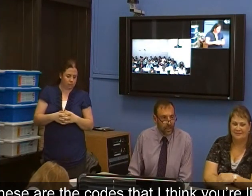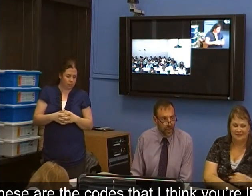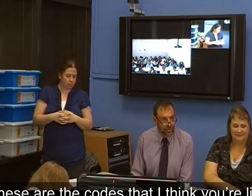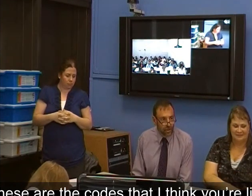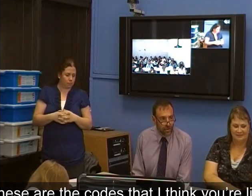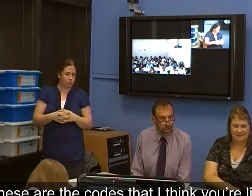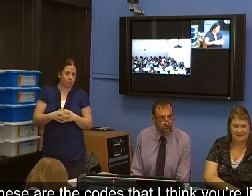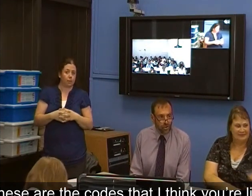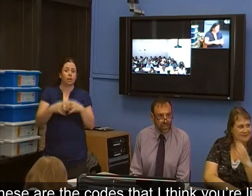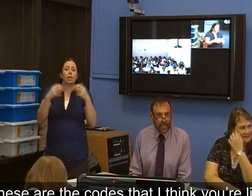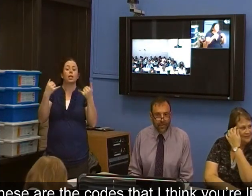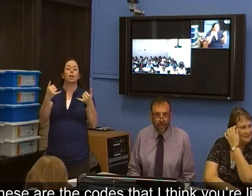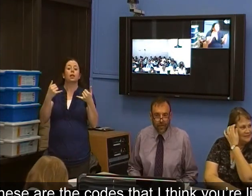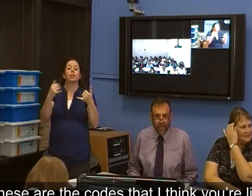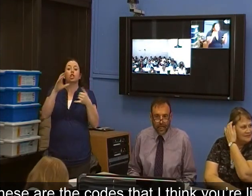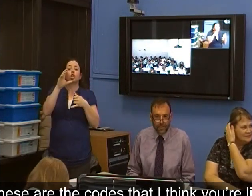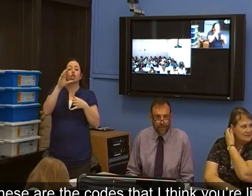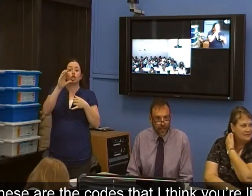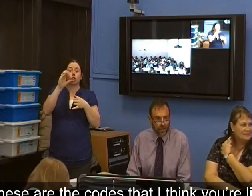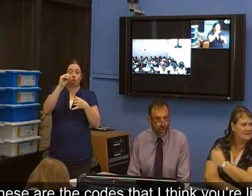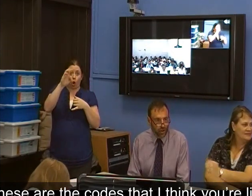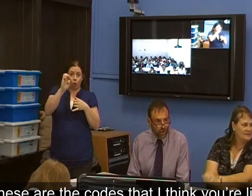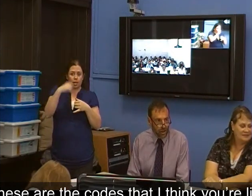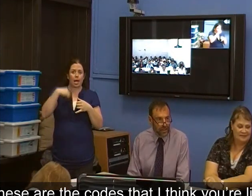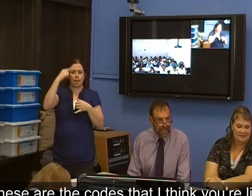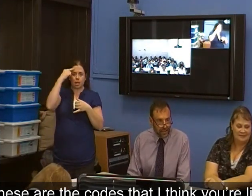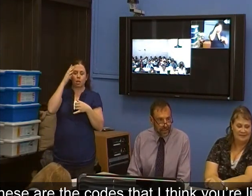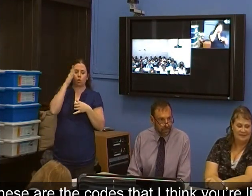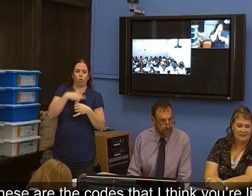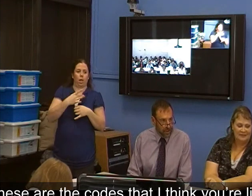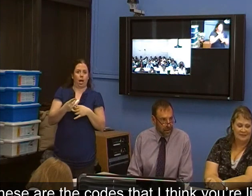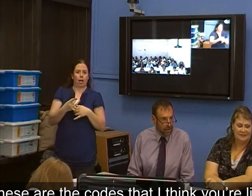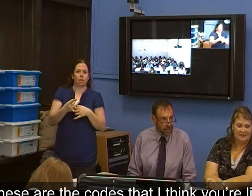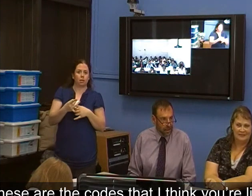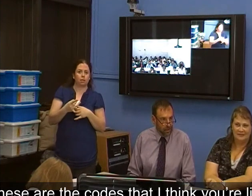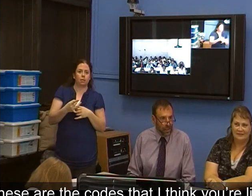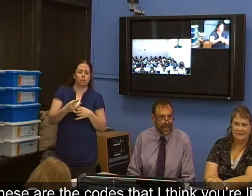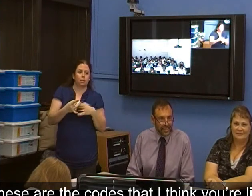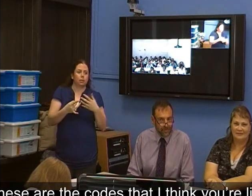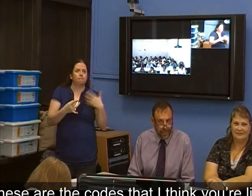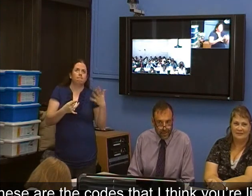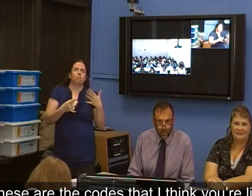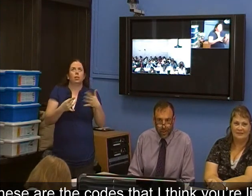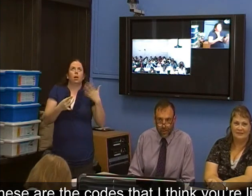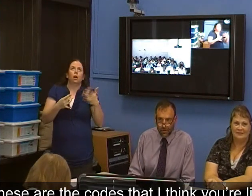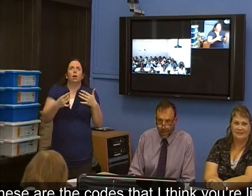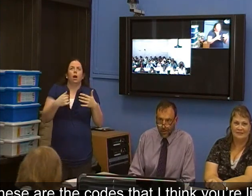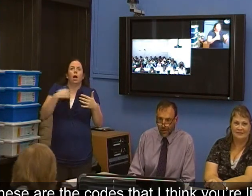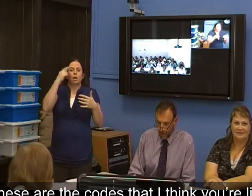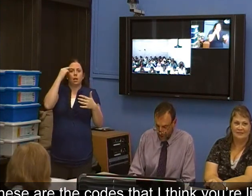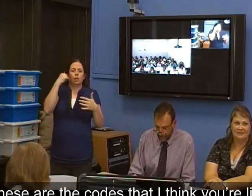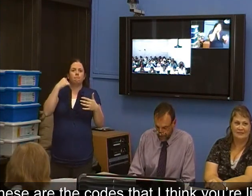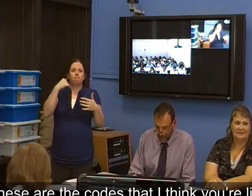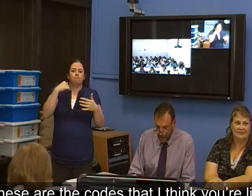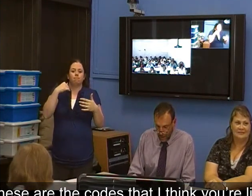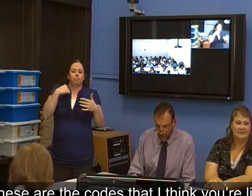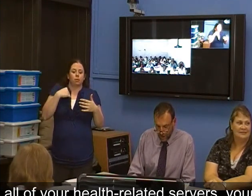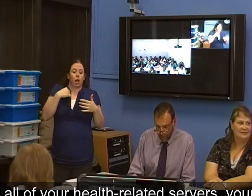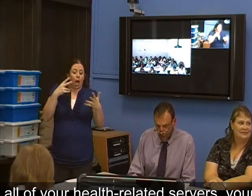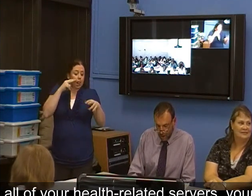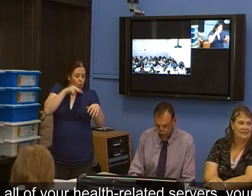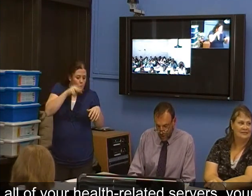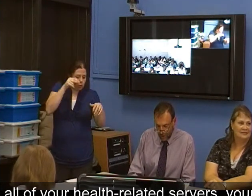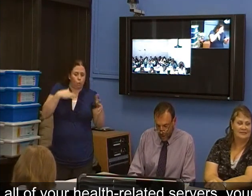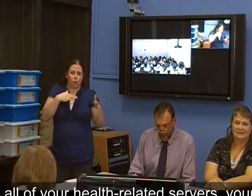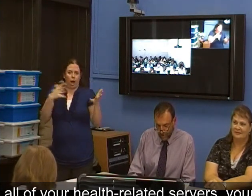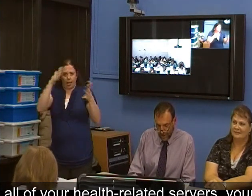These are the codes that I think you're going to likely be what I expect when I look at the coding. So all of